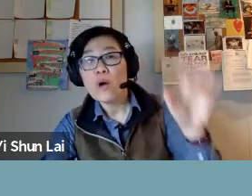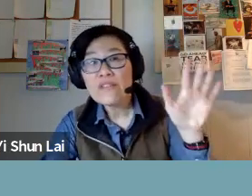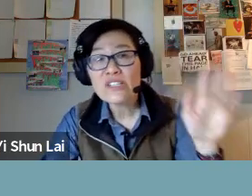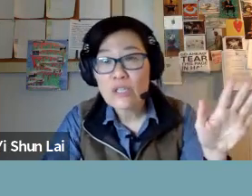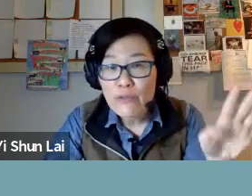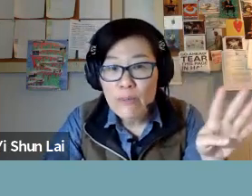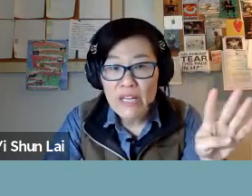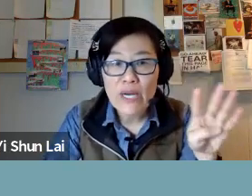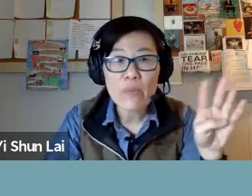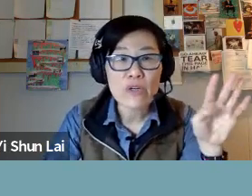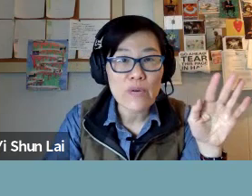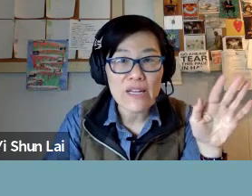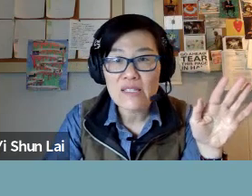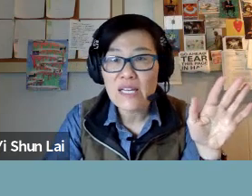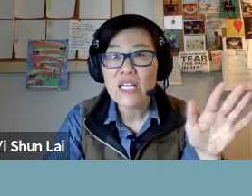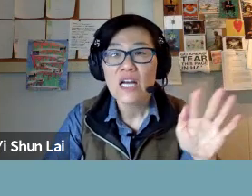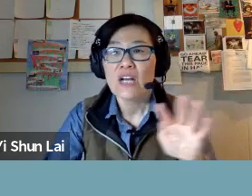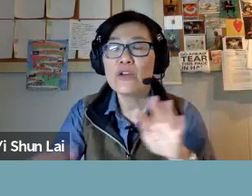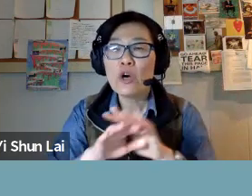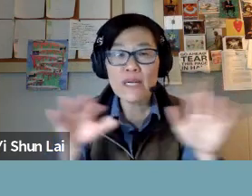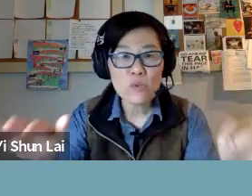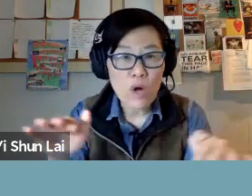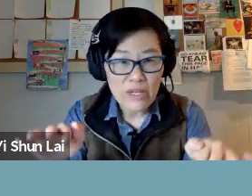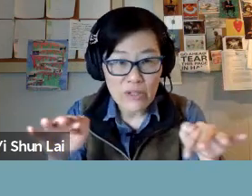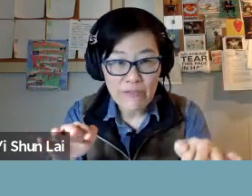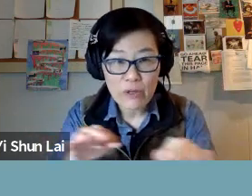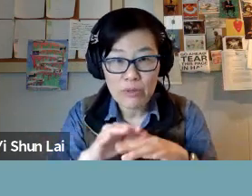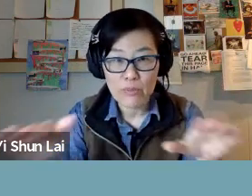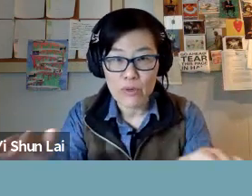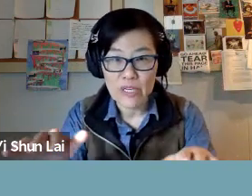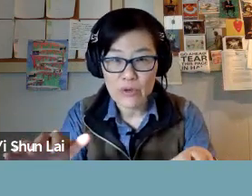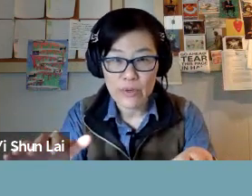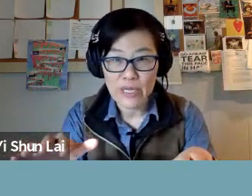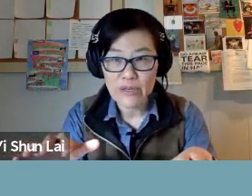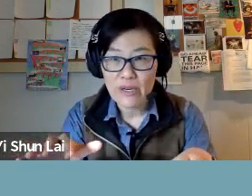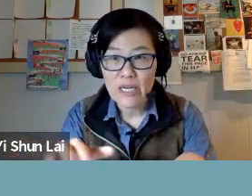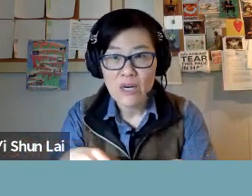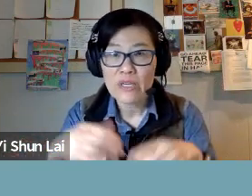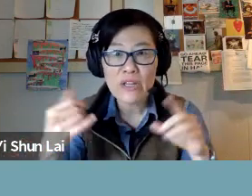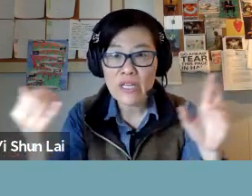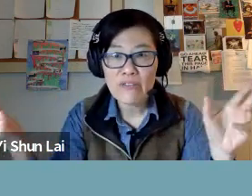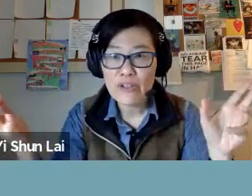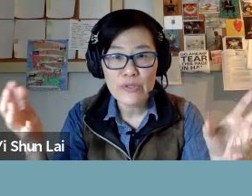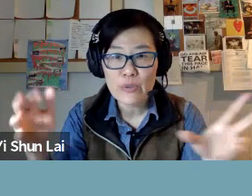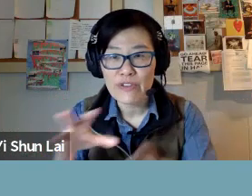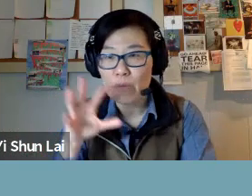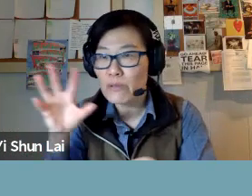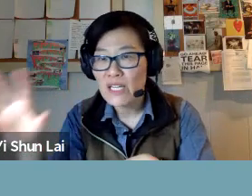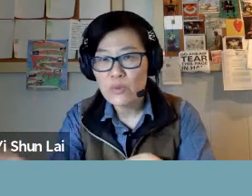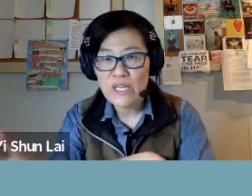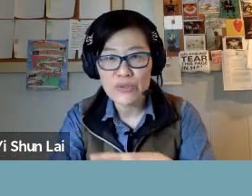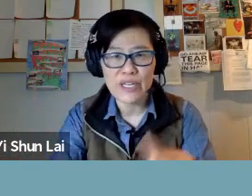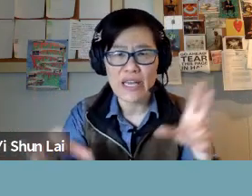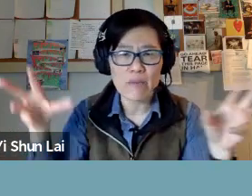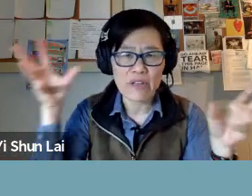So one thing to look for, by the way, when you're writing this thing, nobody's looking for a book report in your query letter, all right? We're not looking for you to reveal